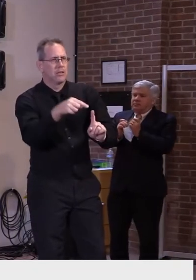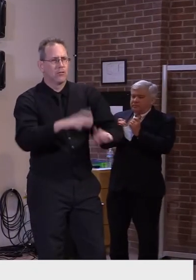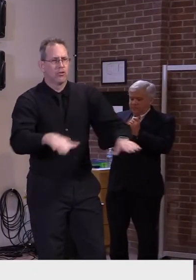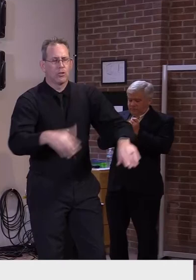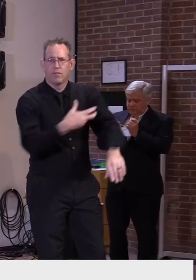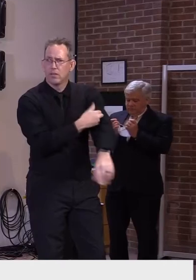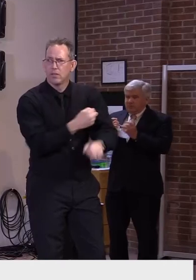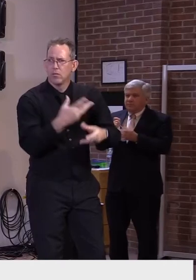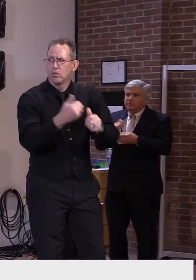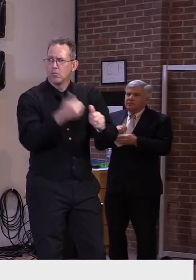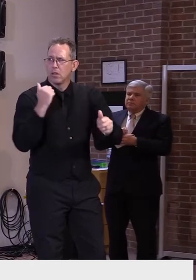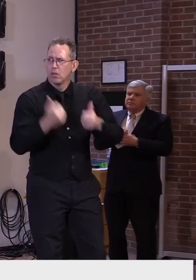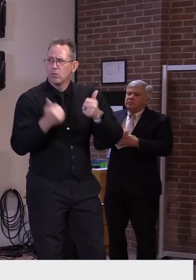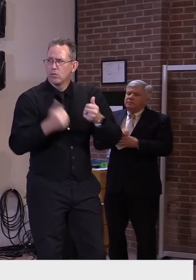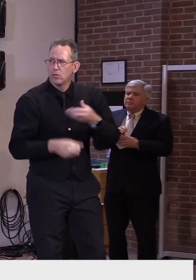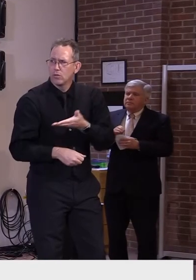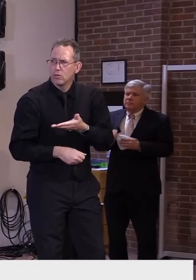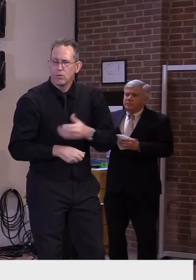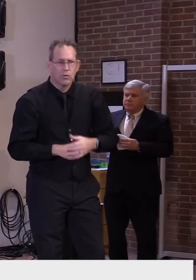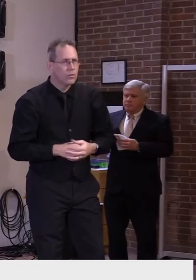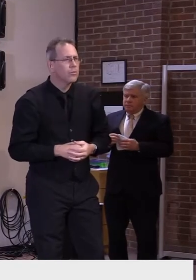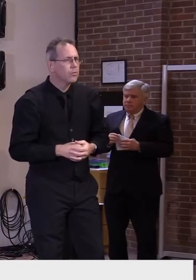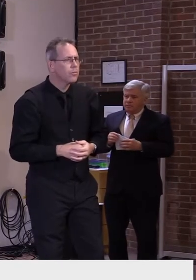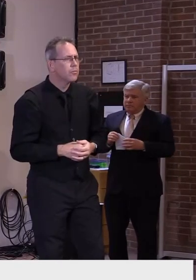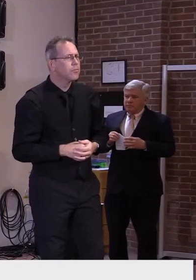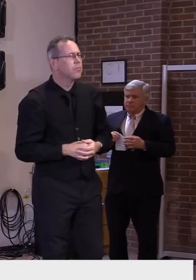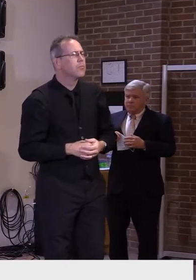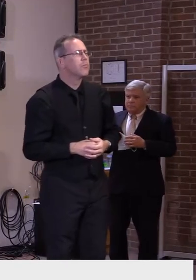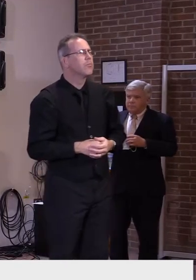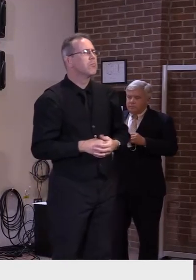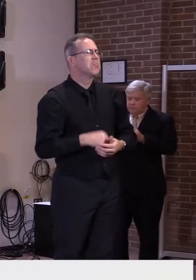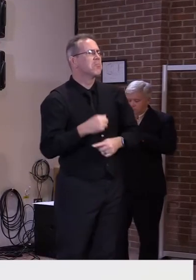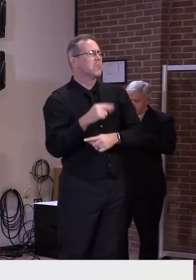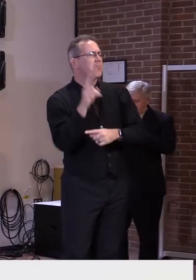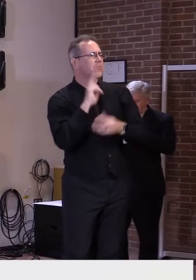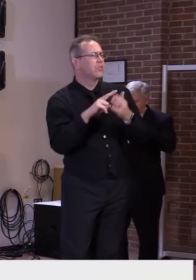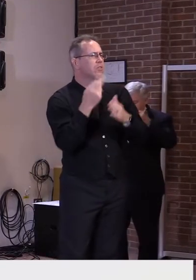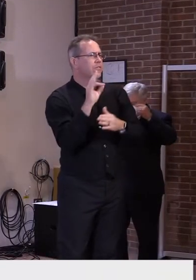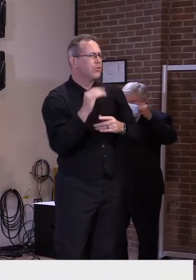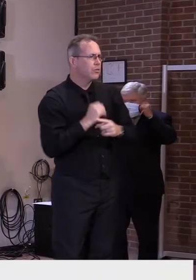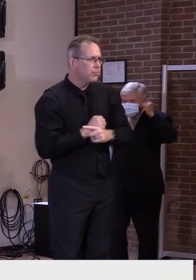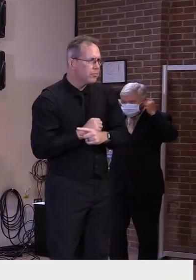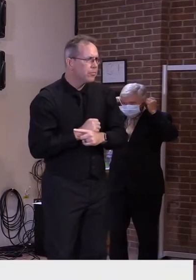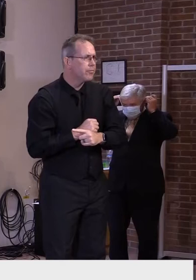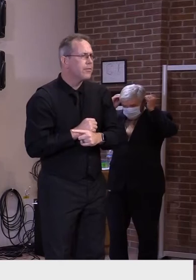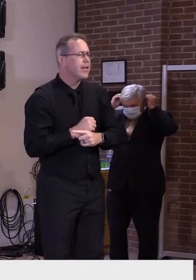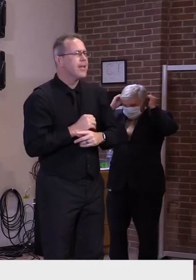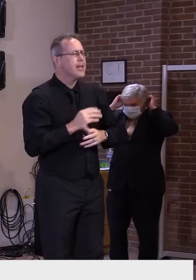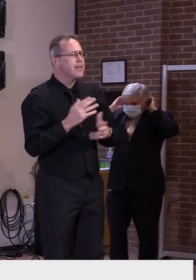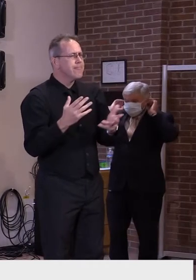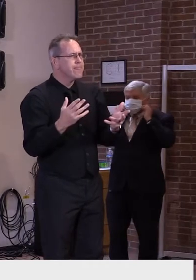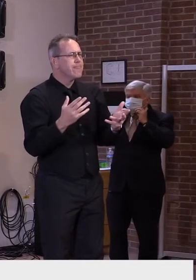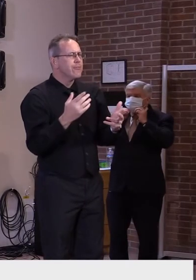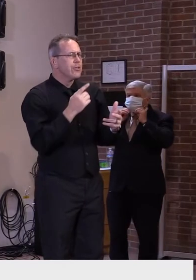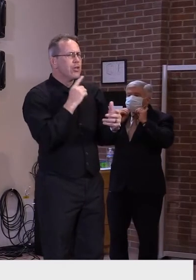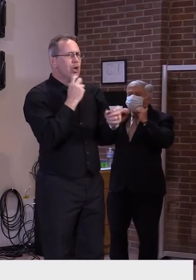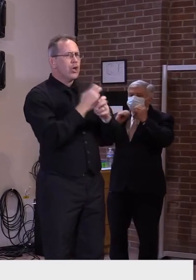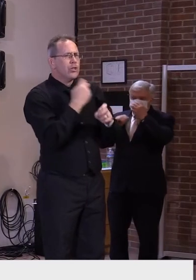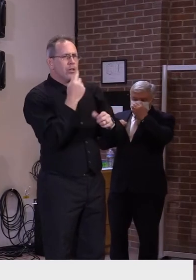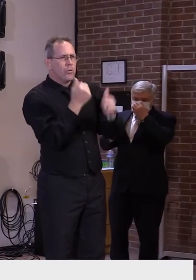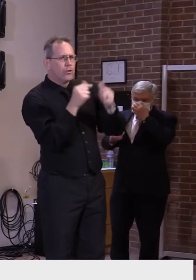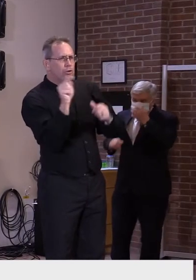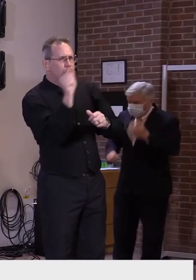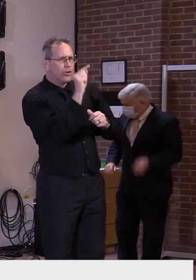Hi, this is Secretary French. I think it's too early to tell. It's really been going well, but it's nonstop problem